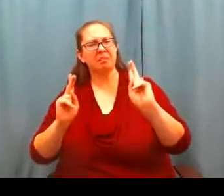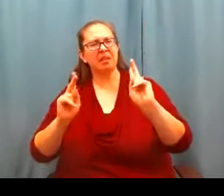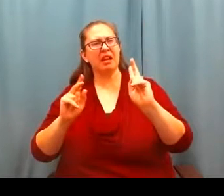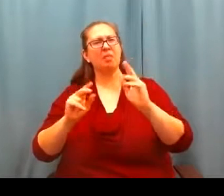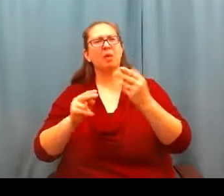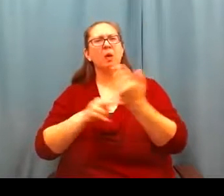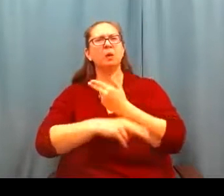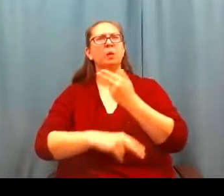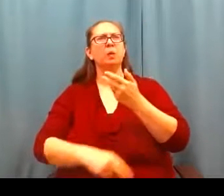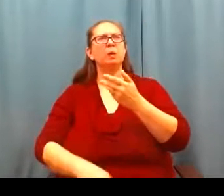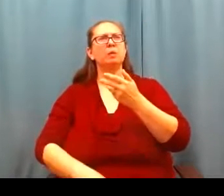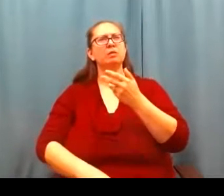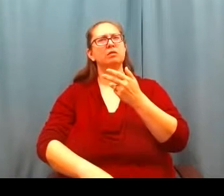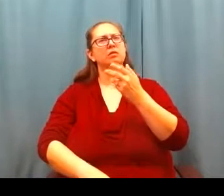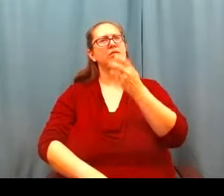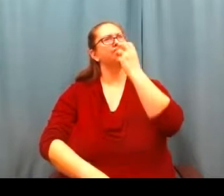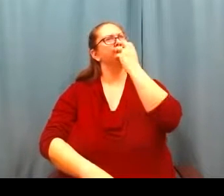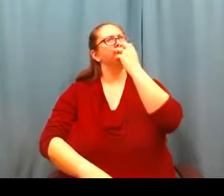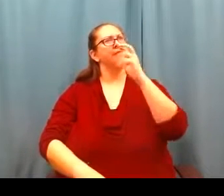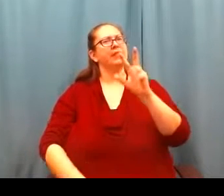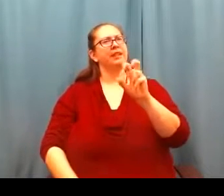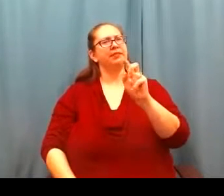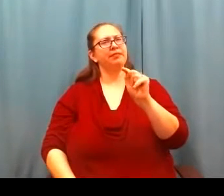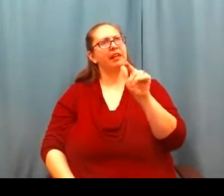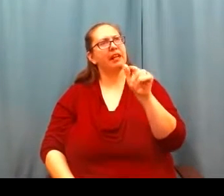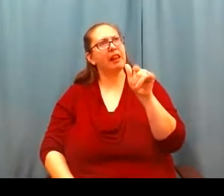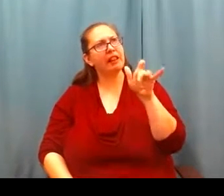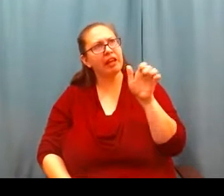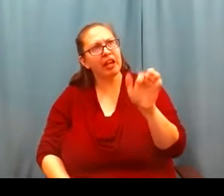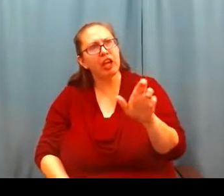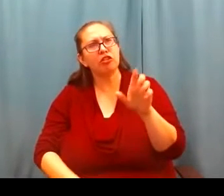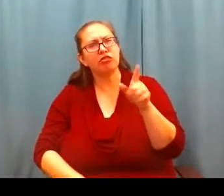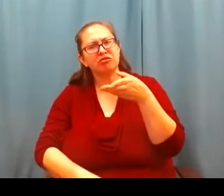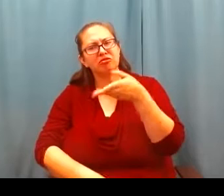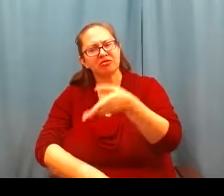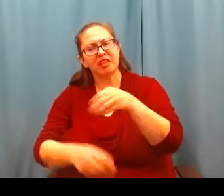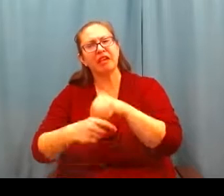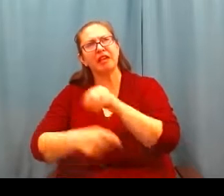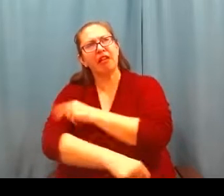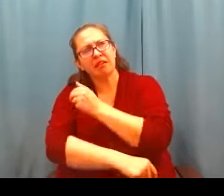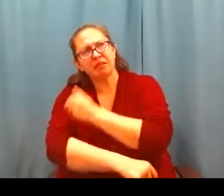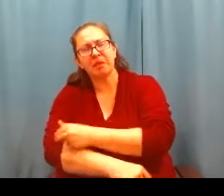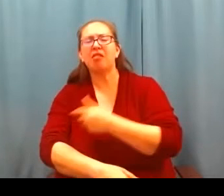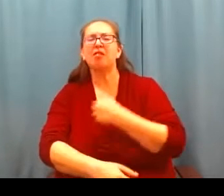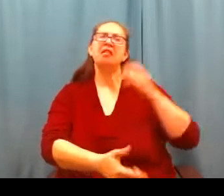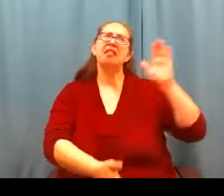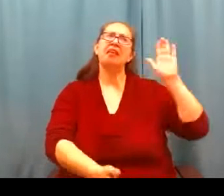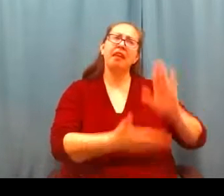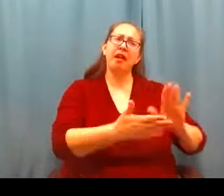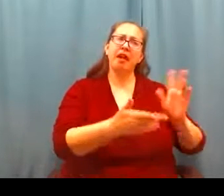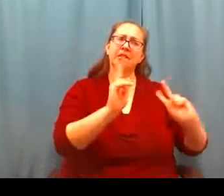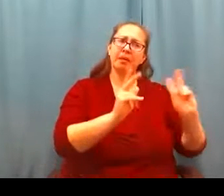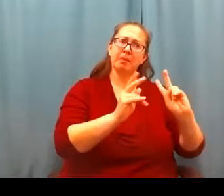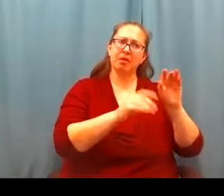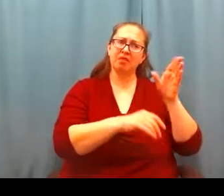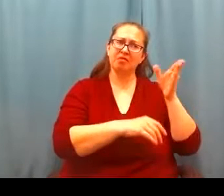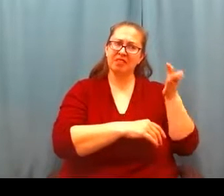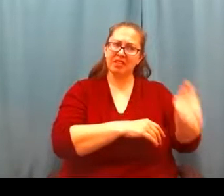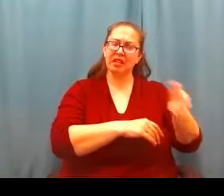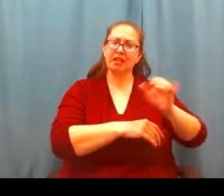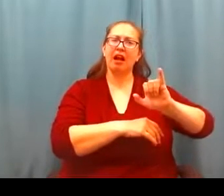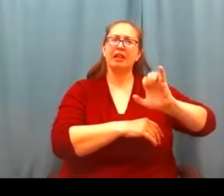people in the ICU. And so that, of course, was the point of this. I know that it has been almost 8 weeks that we have all been